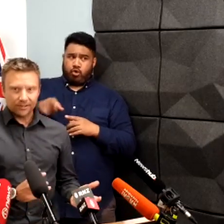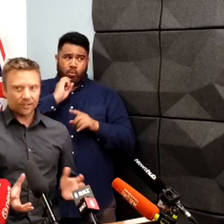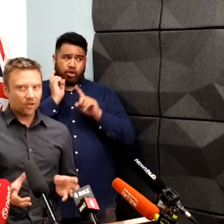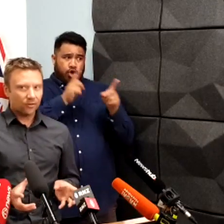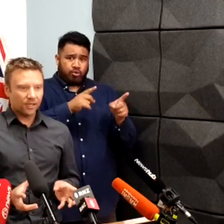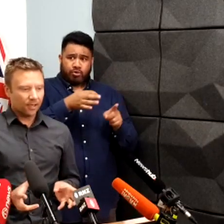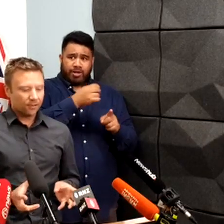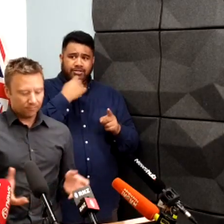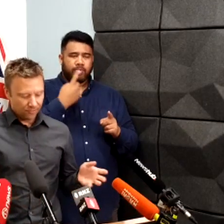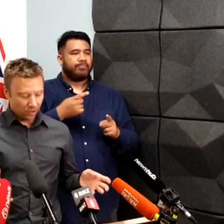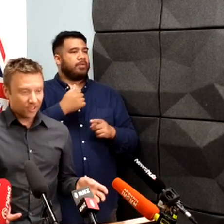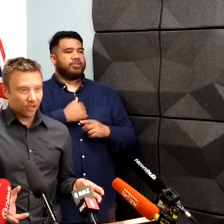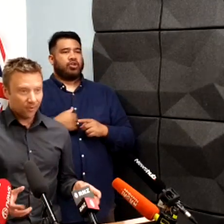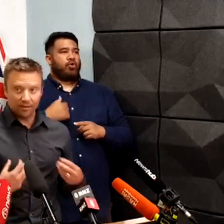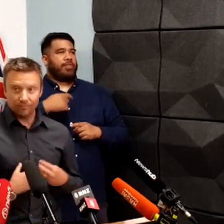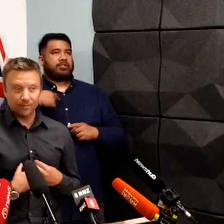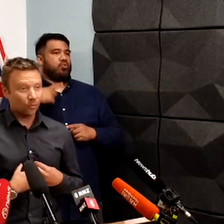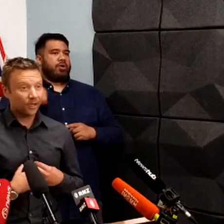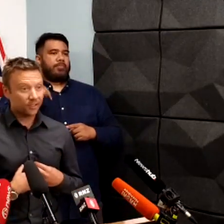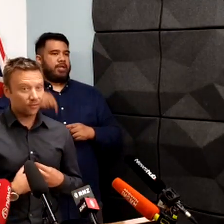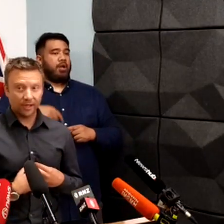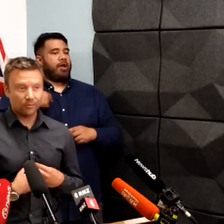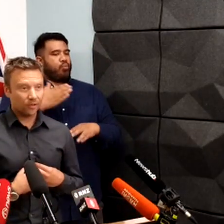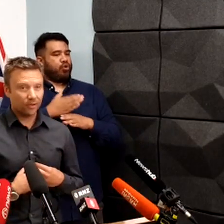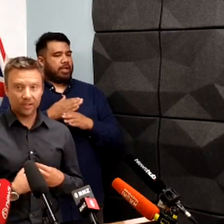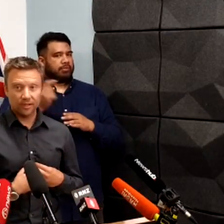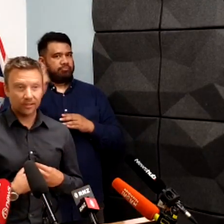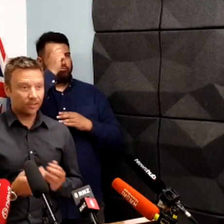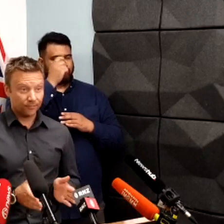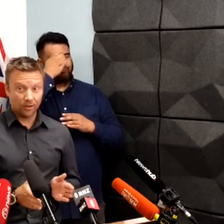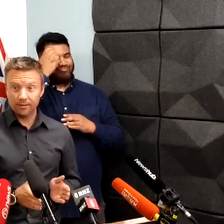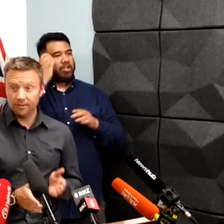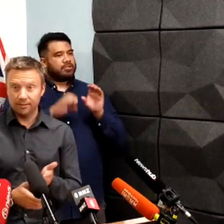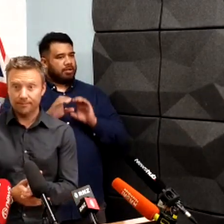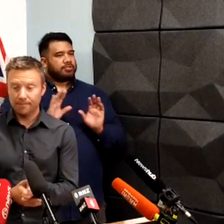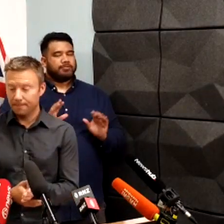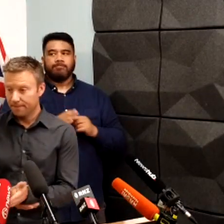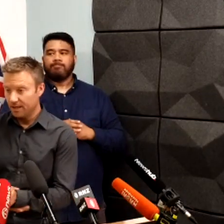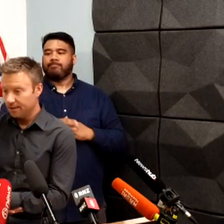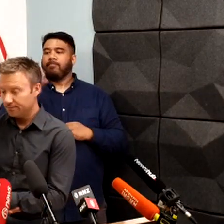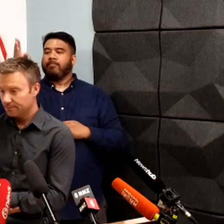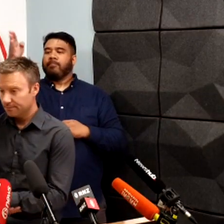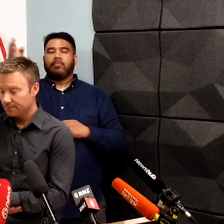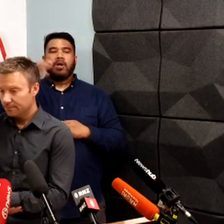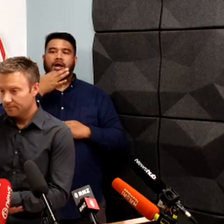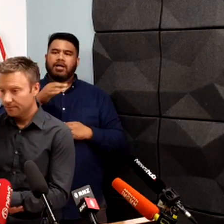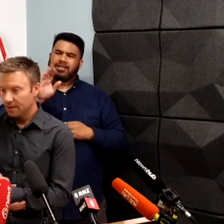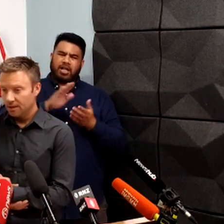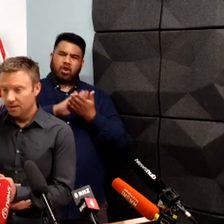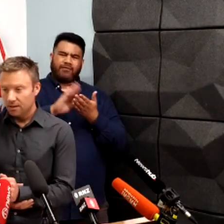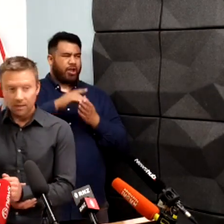that's just not the position I'm in. I'm working as a volcano monitoring scientist. Sorry. Can we just clarify, when were those maps